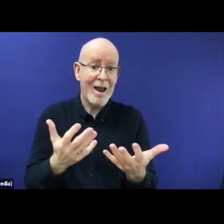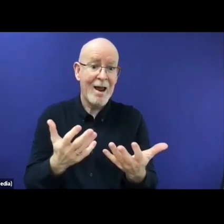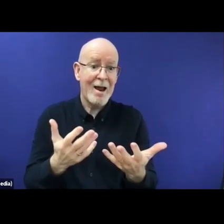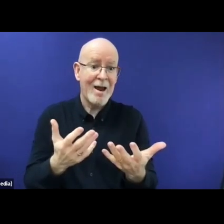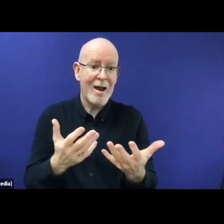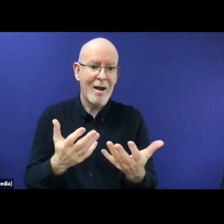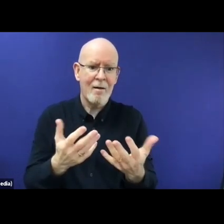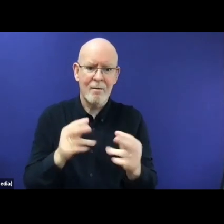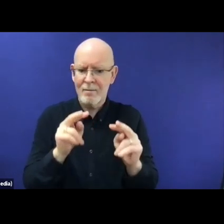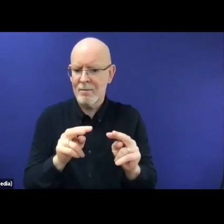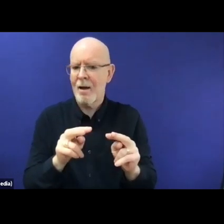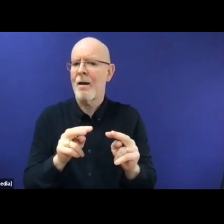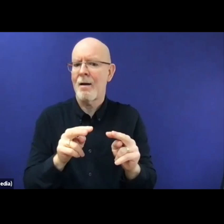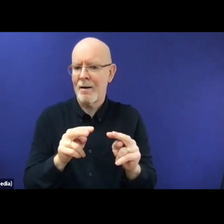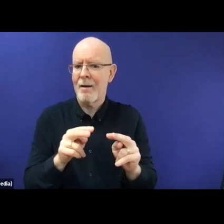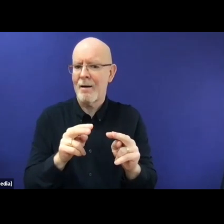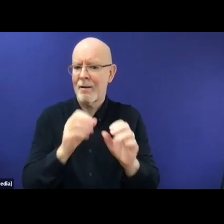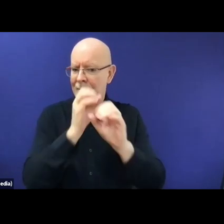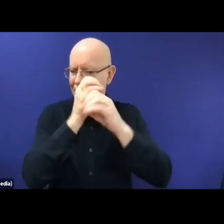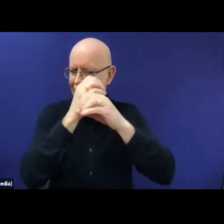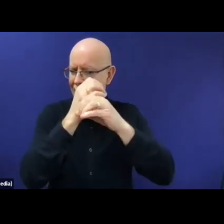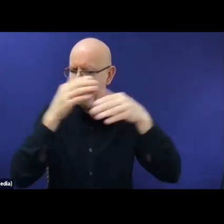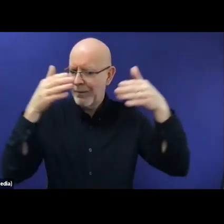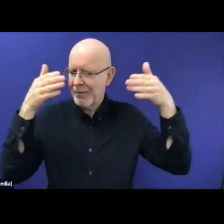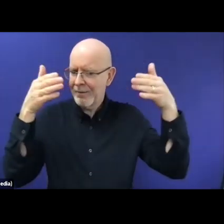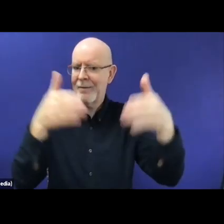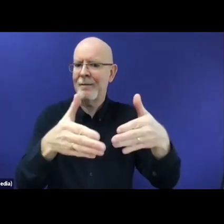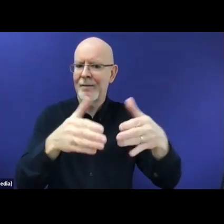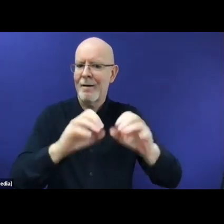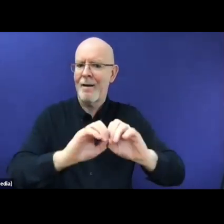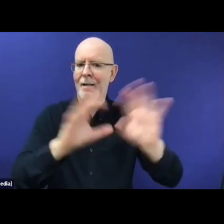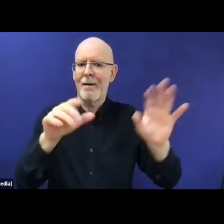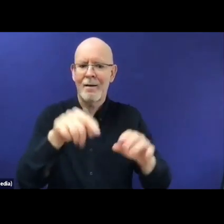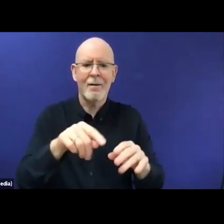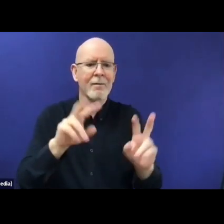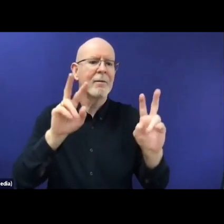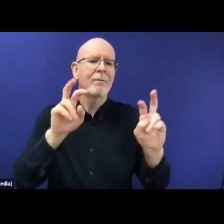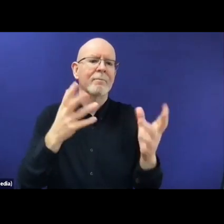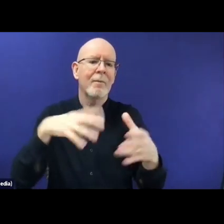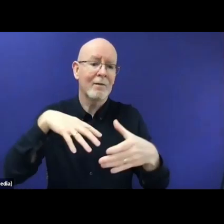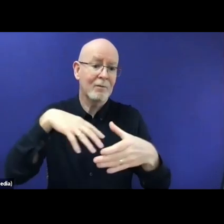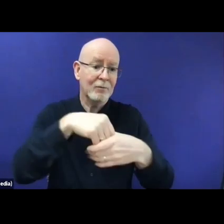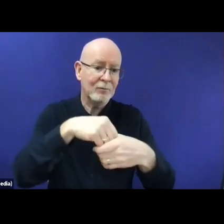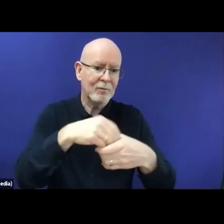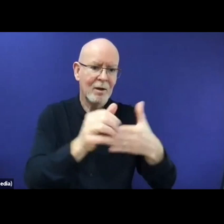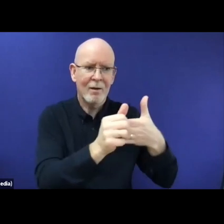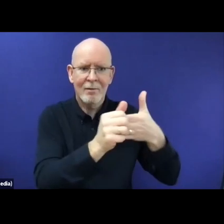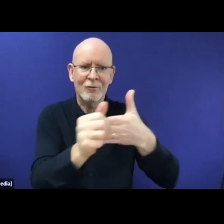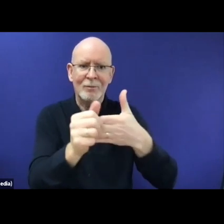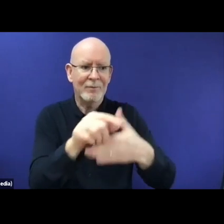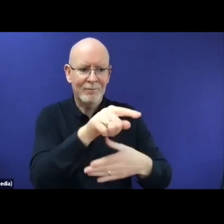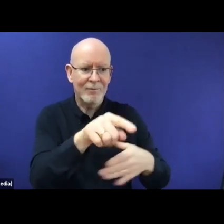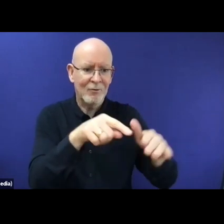the inclusion and leadership of the refugees themselves. I mean, it should have been like that from the beginning, to be honest. It kind of wasn't,